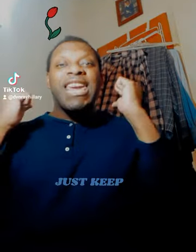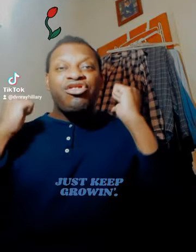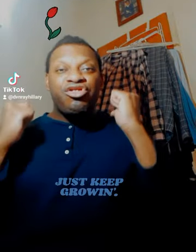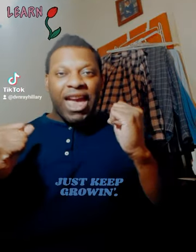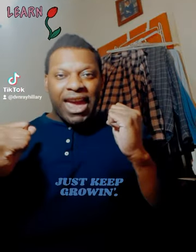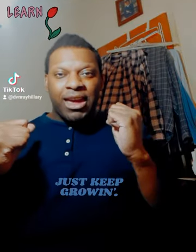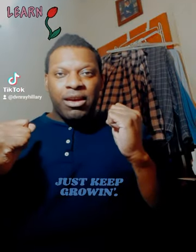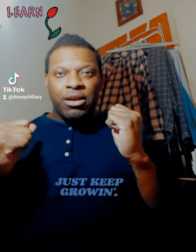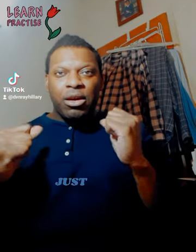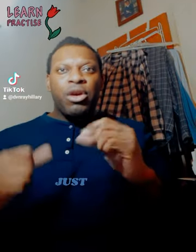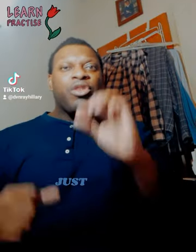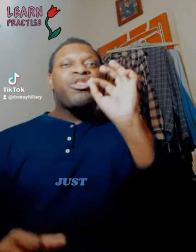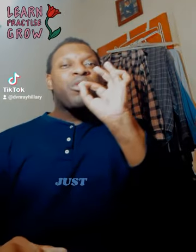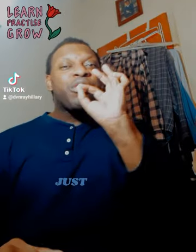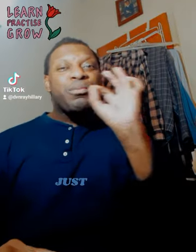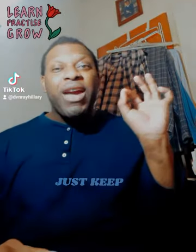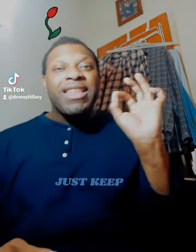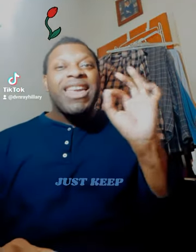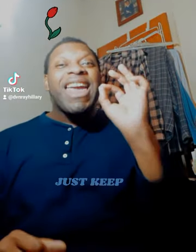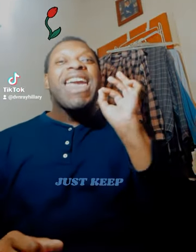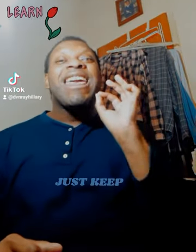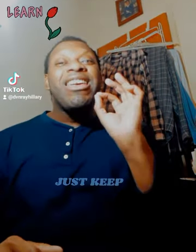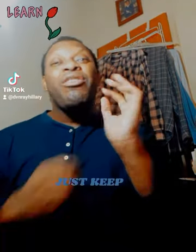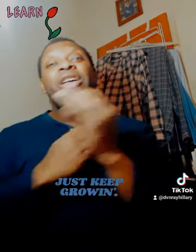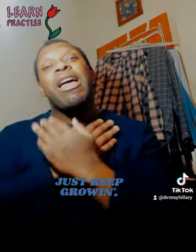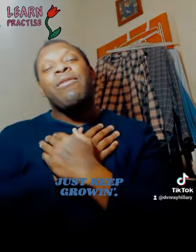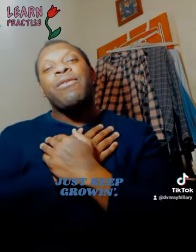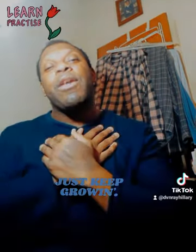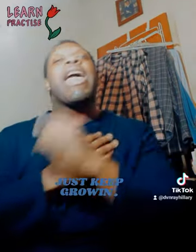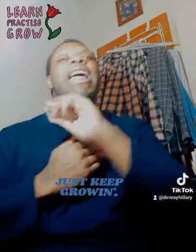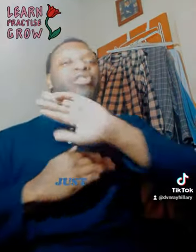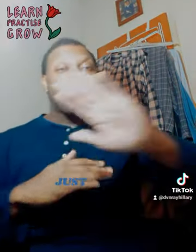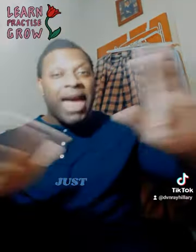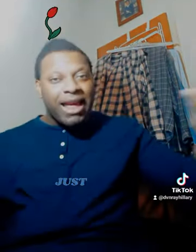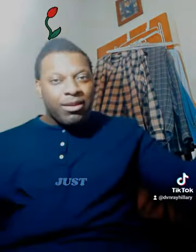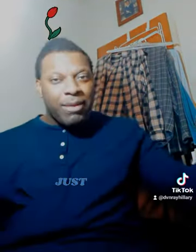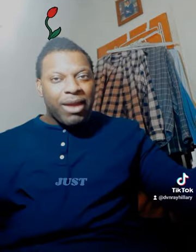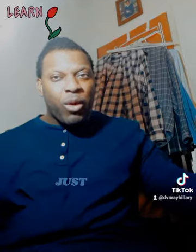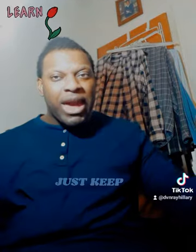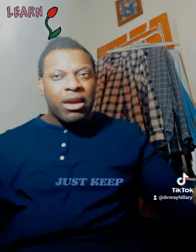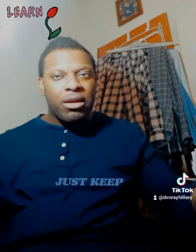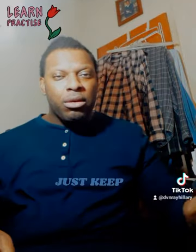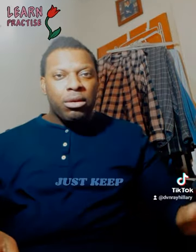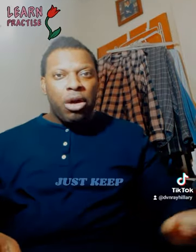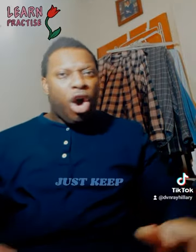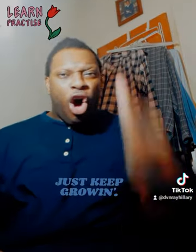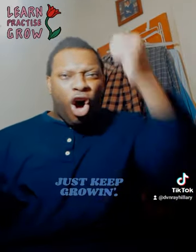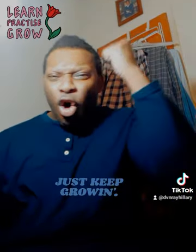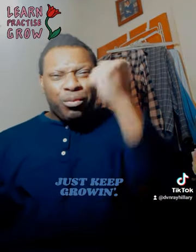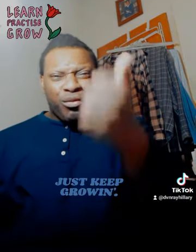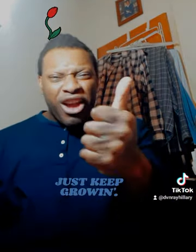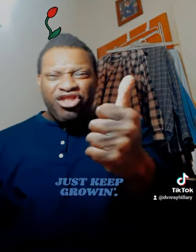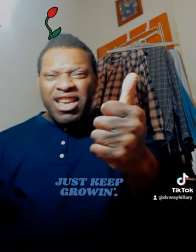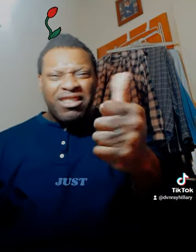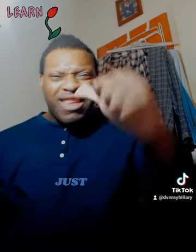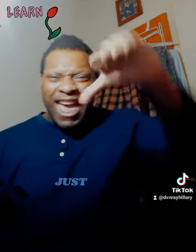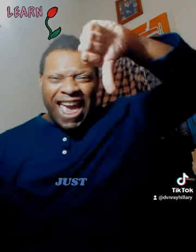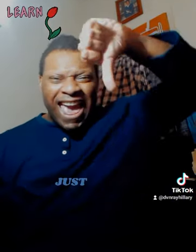each day. So spread a little love as you pass my way. Oh, prejudice and